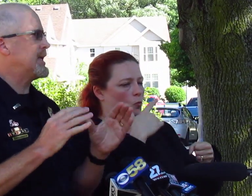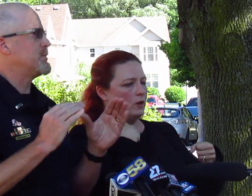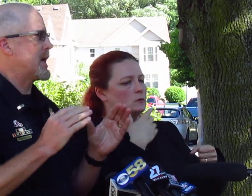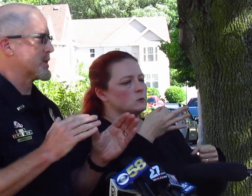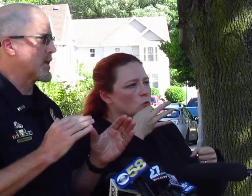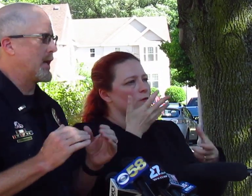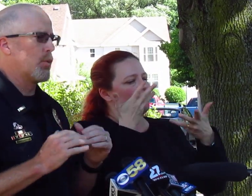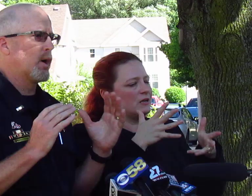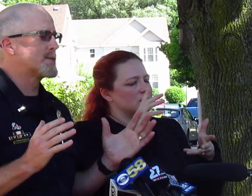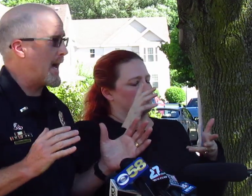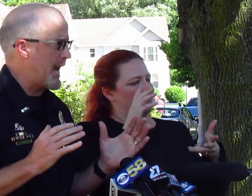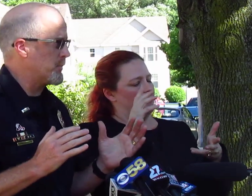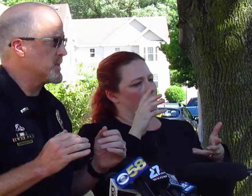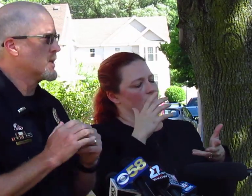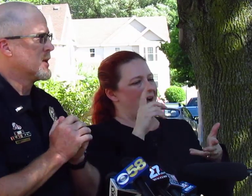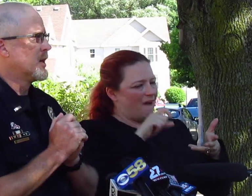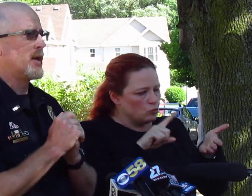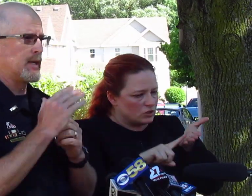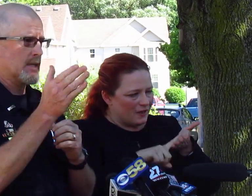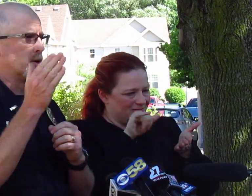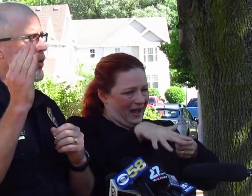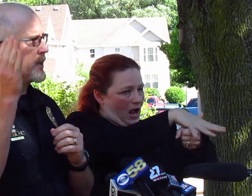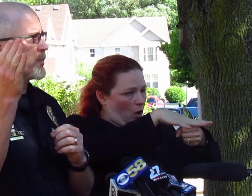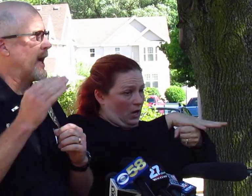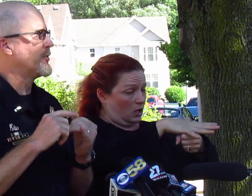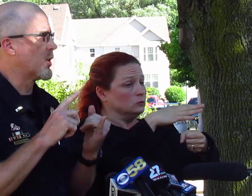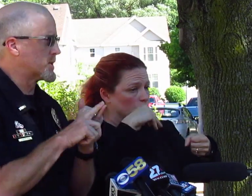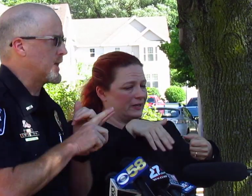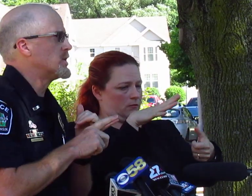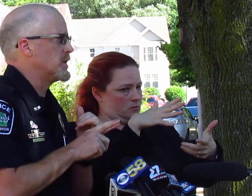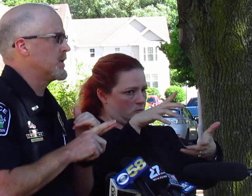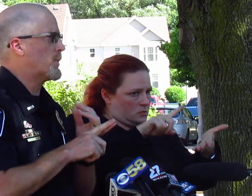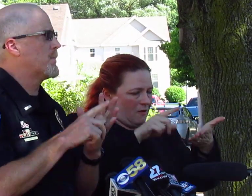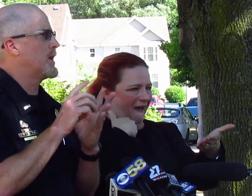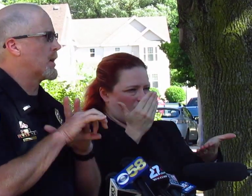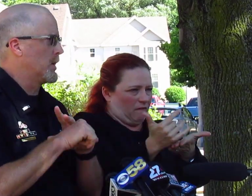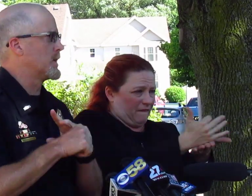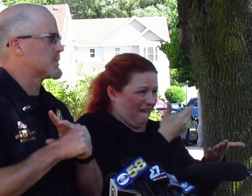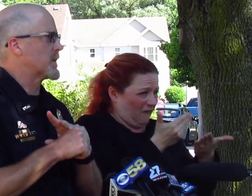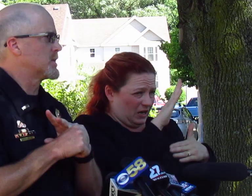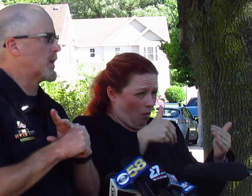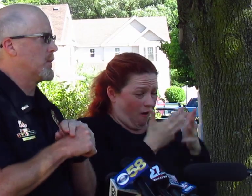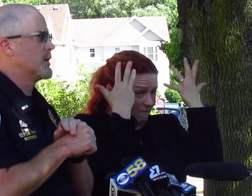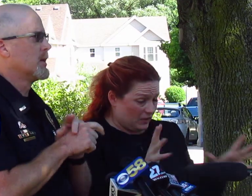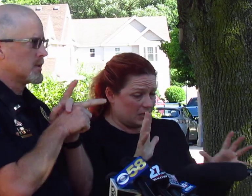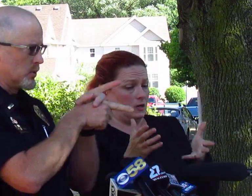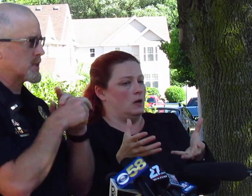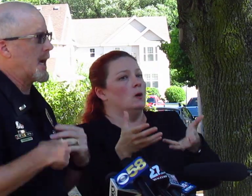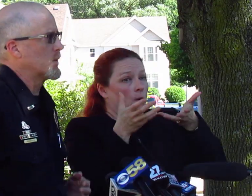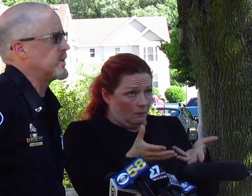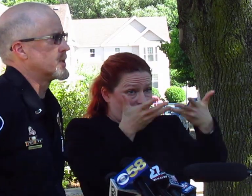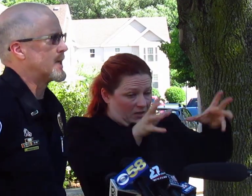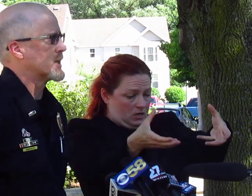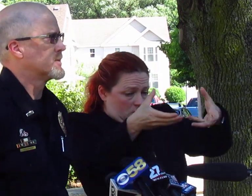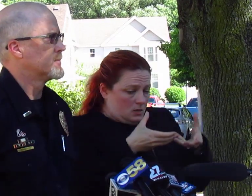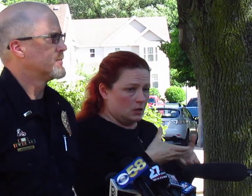and the need to be on the site. And once that happens, then yes, there will be a plan through our city engineering department and our building inspection department to do